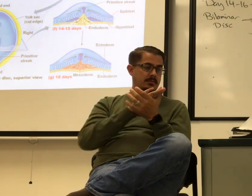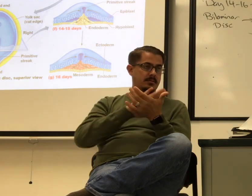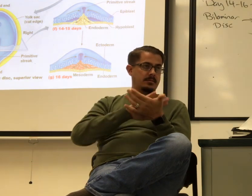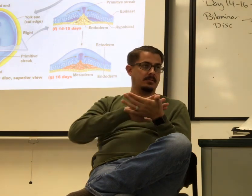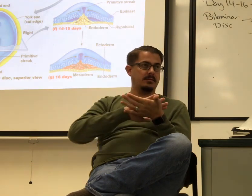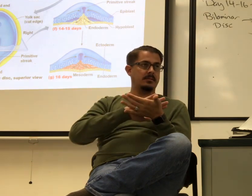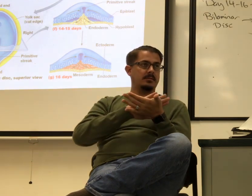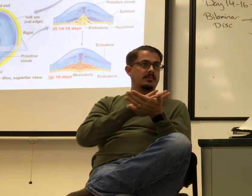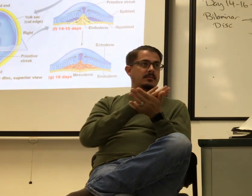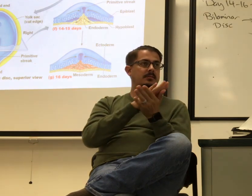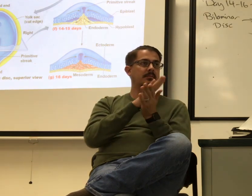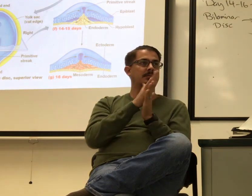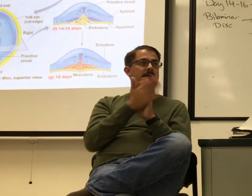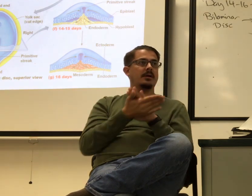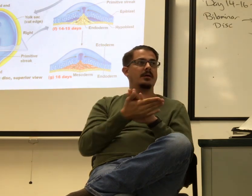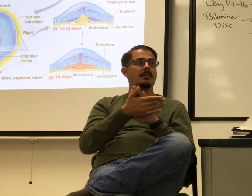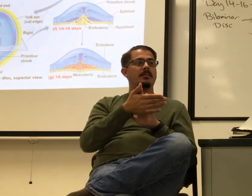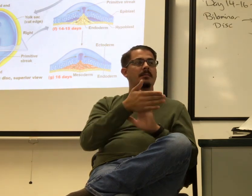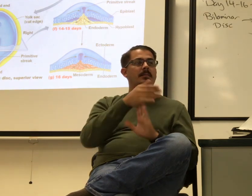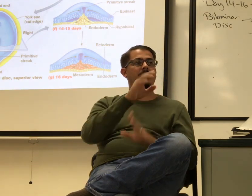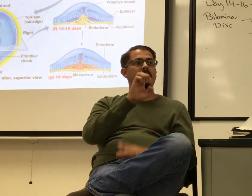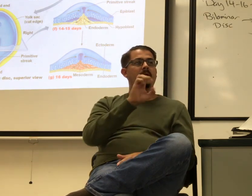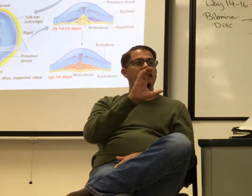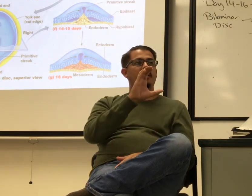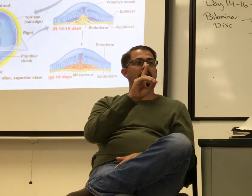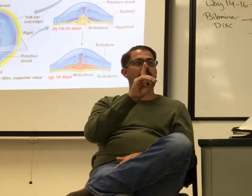become the ectoderm.